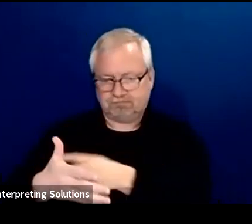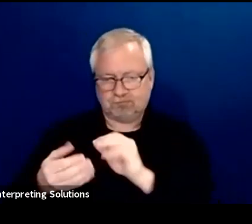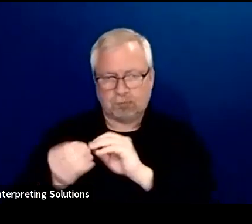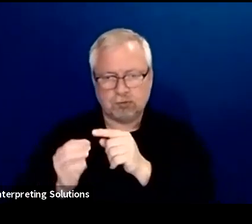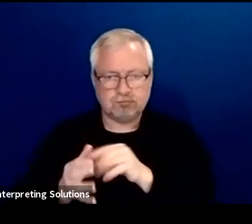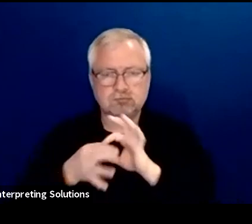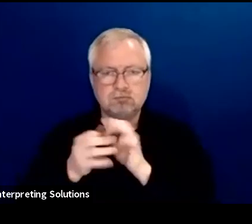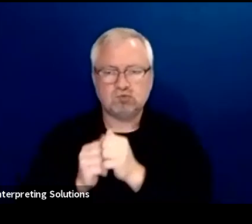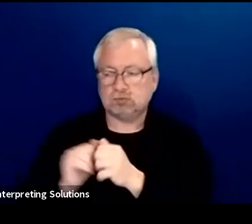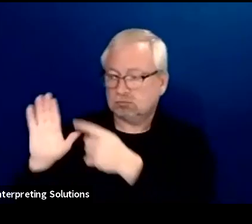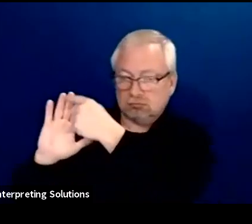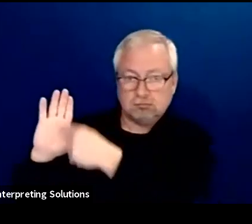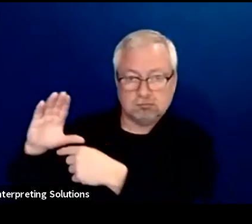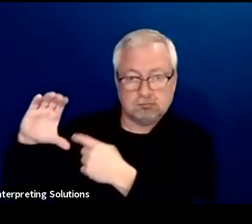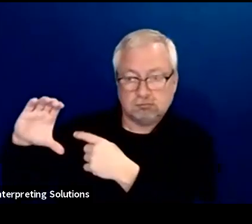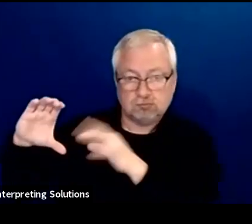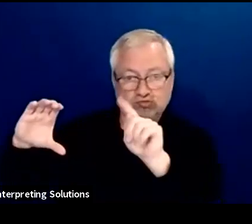and share that information when we have it.